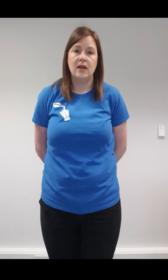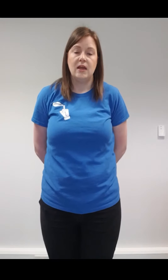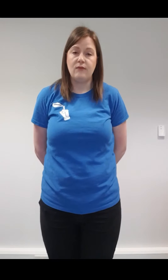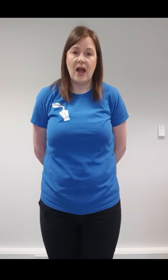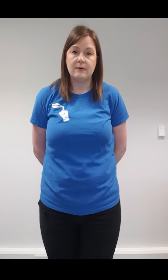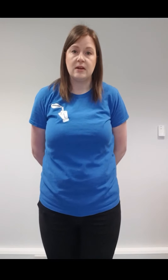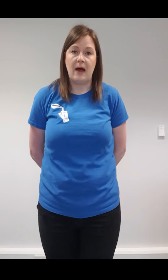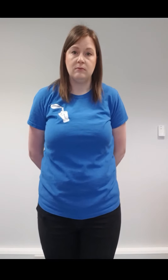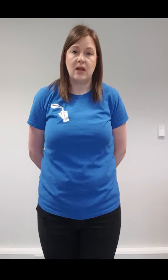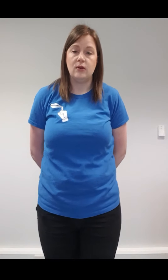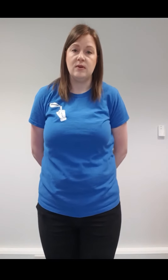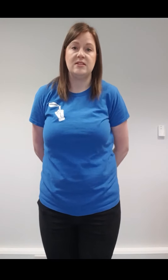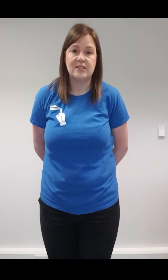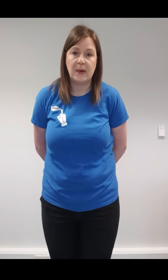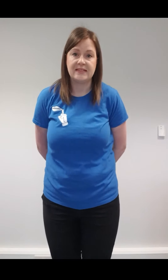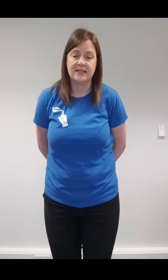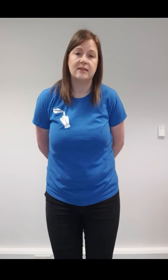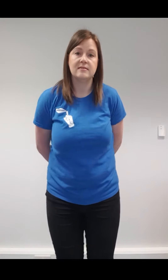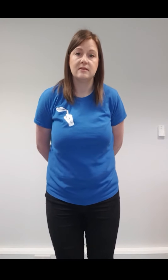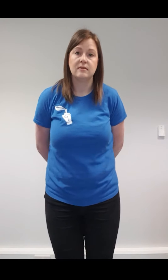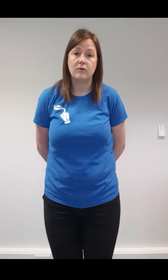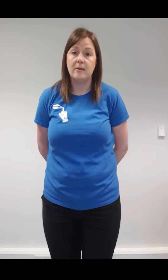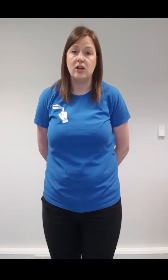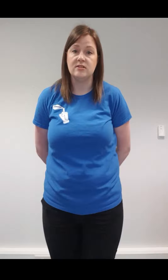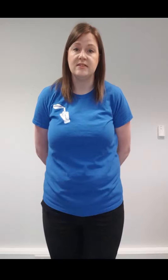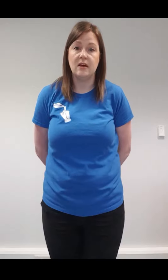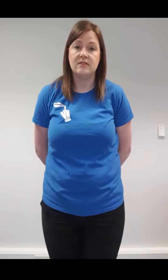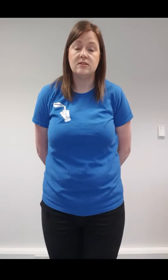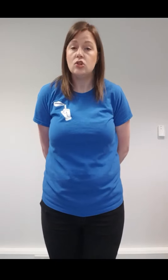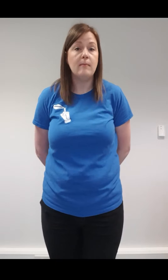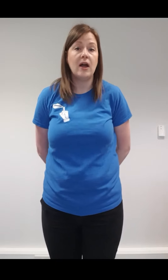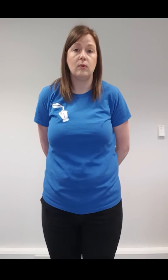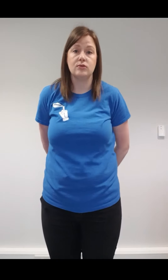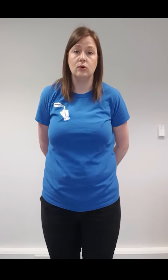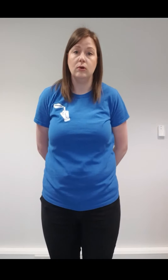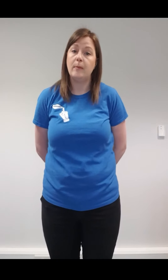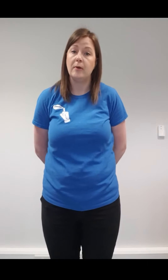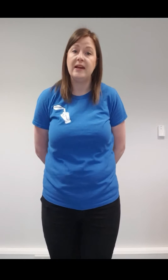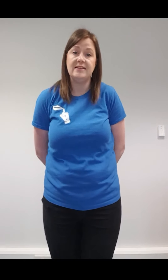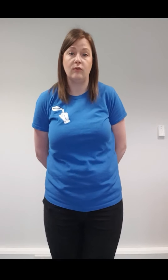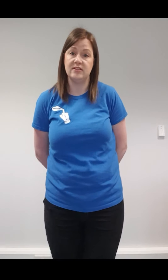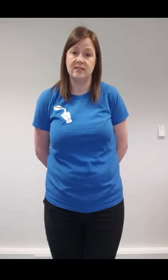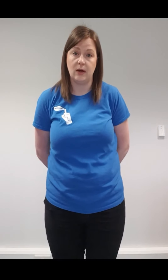If you're out and about and you need desperate assistance from an emergency services, you might want to call upon a police officer to help